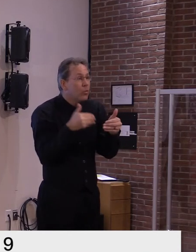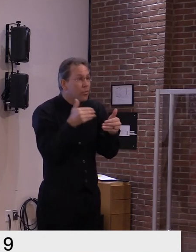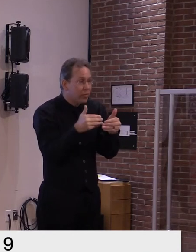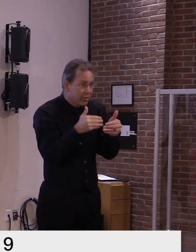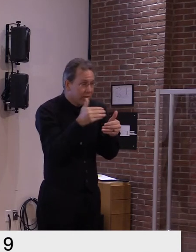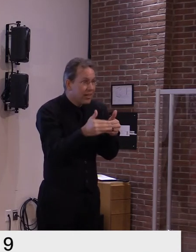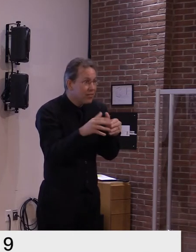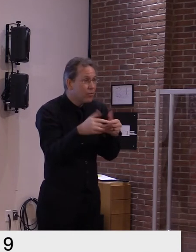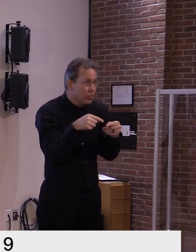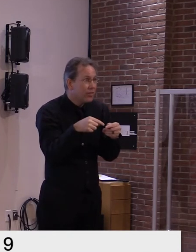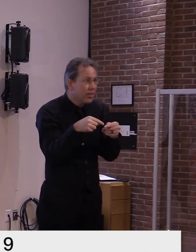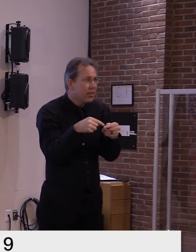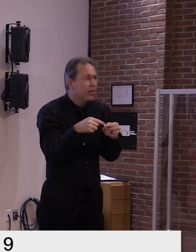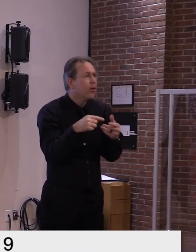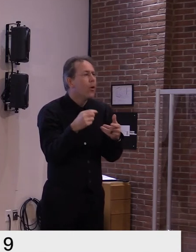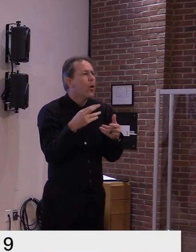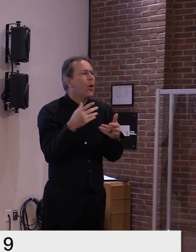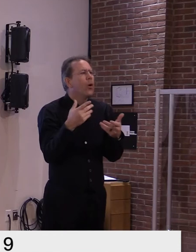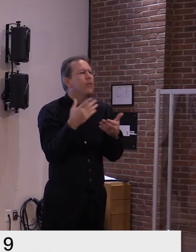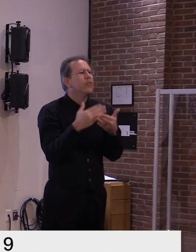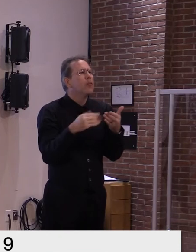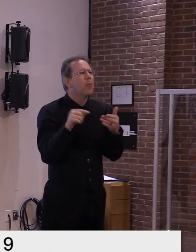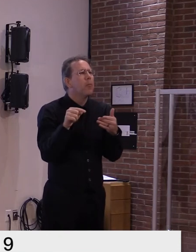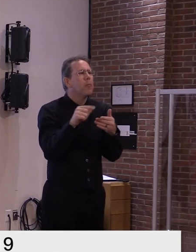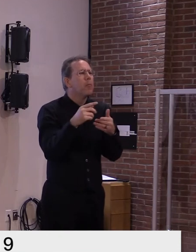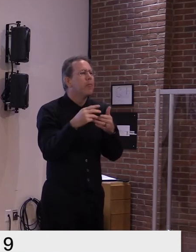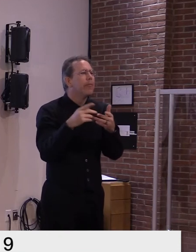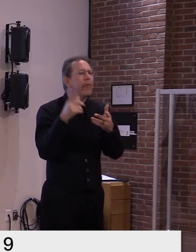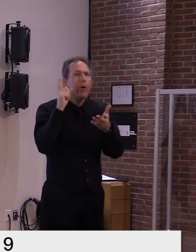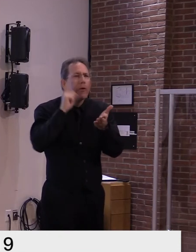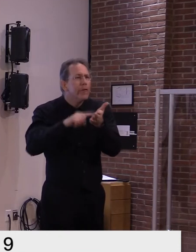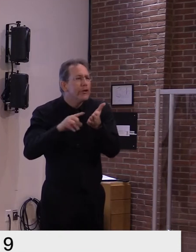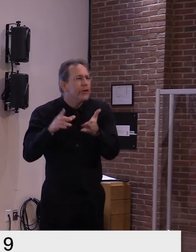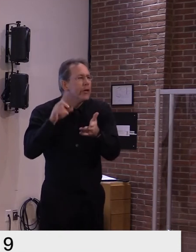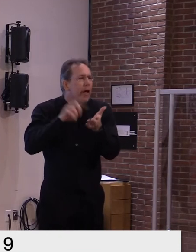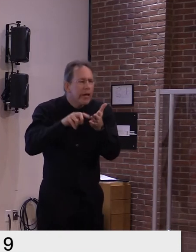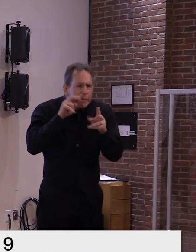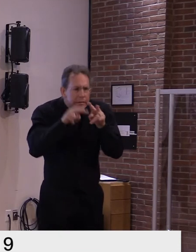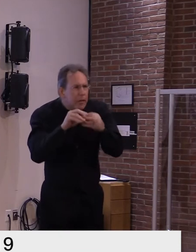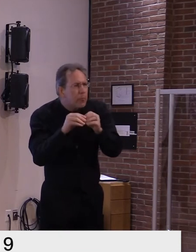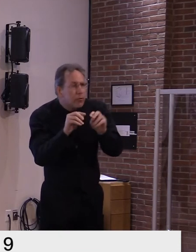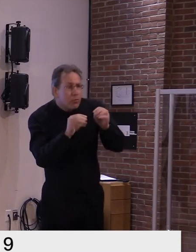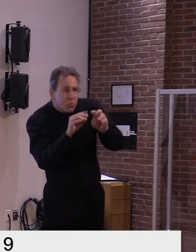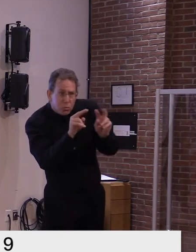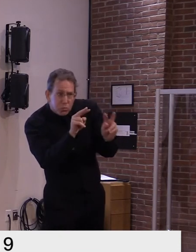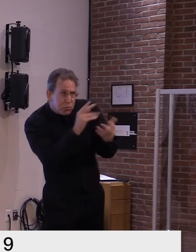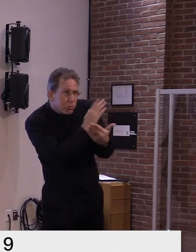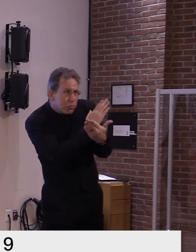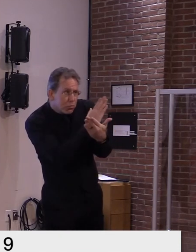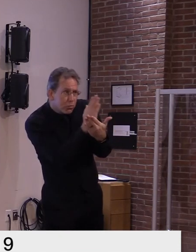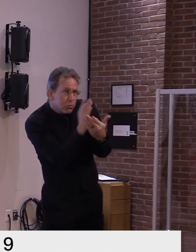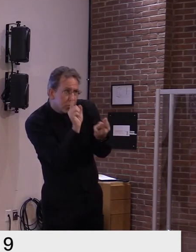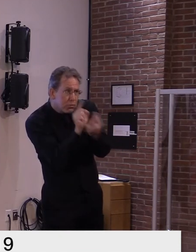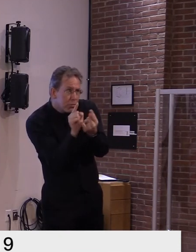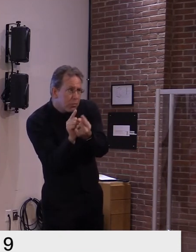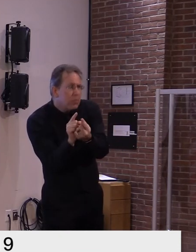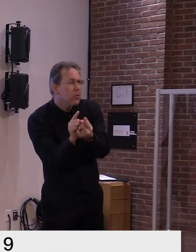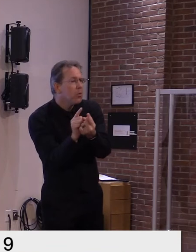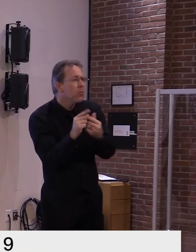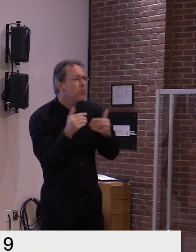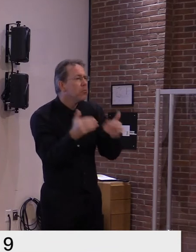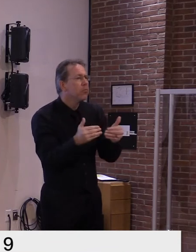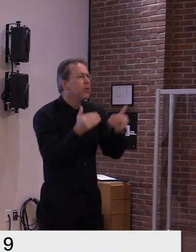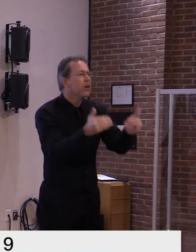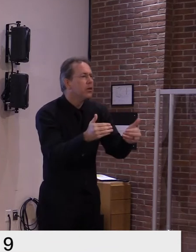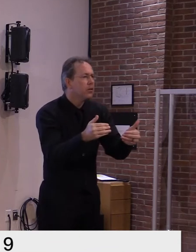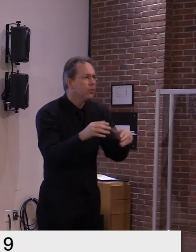some analysis, which we hope to have in terms of what the uptake is in that age group, we'll know